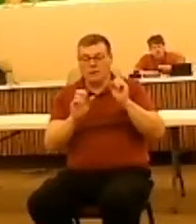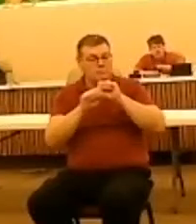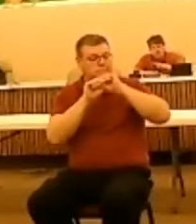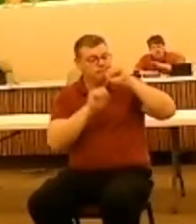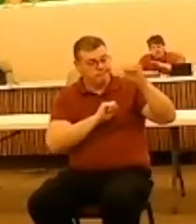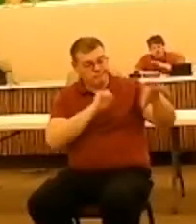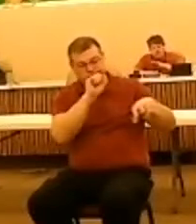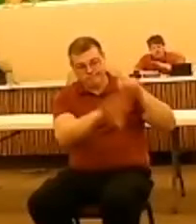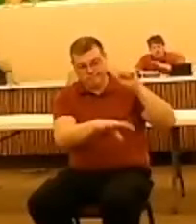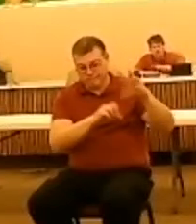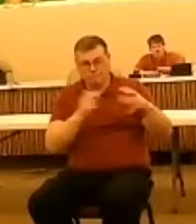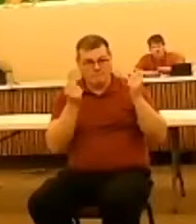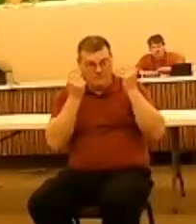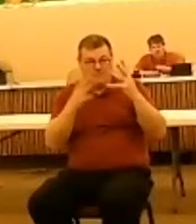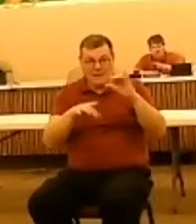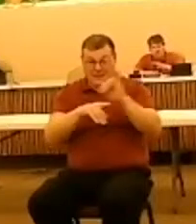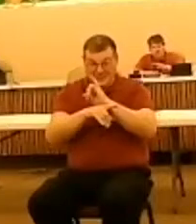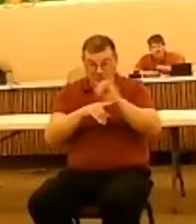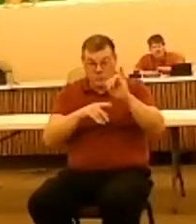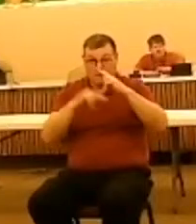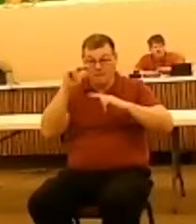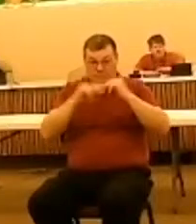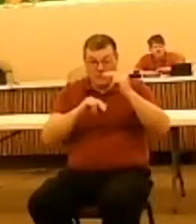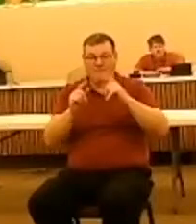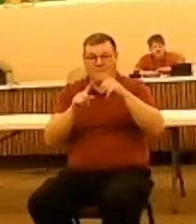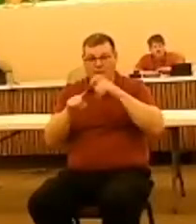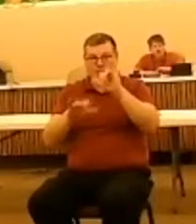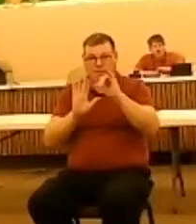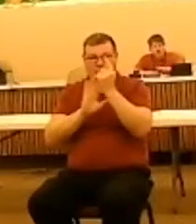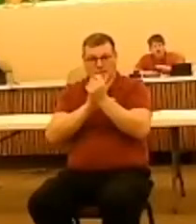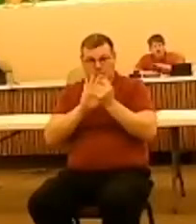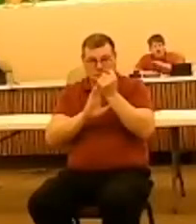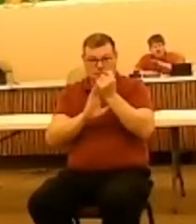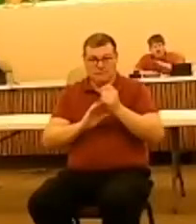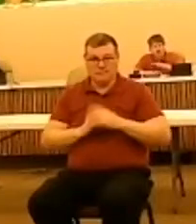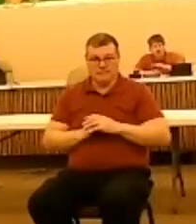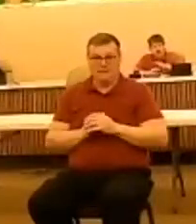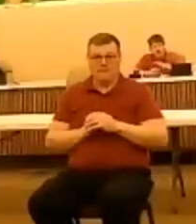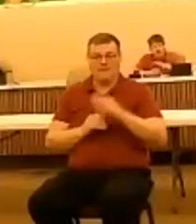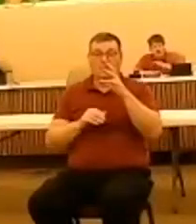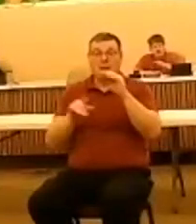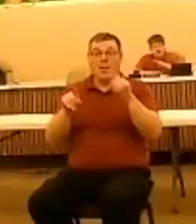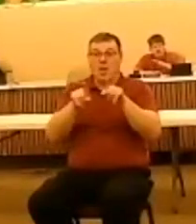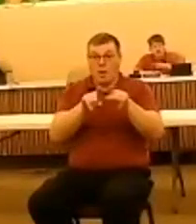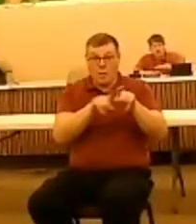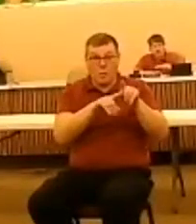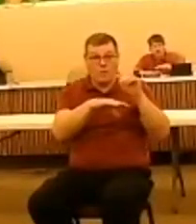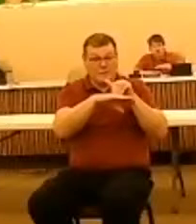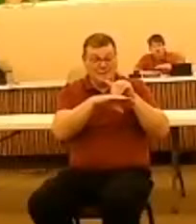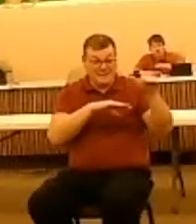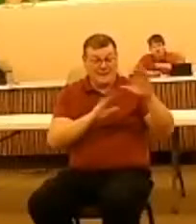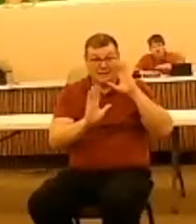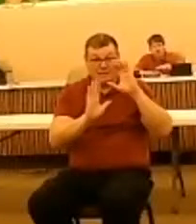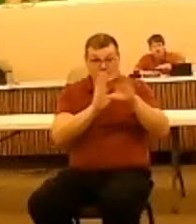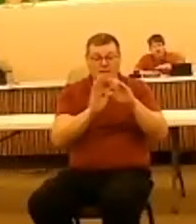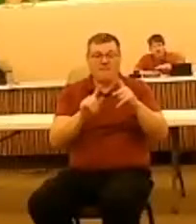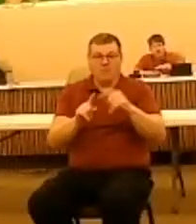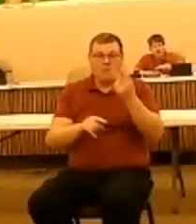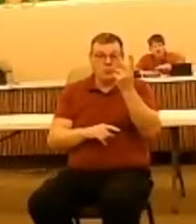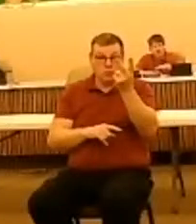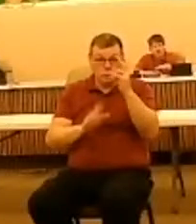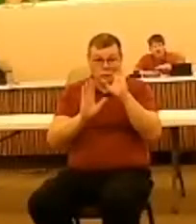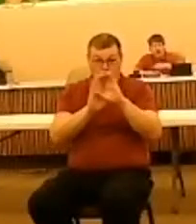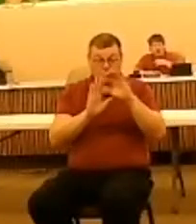of industrial buildings from the time period. I also sent them the 2 pictures from the Monroe